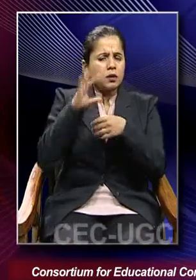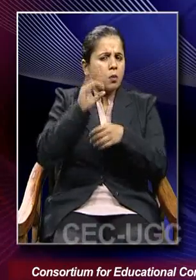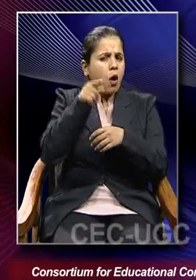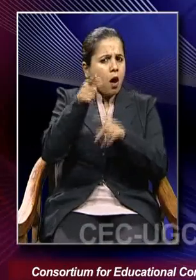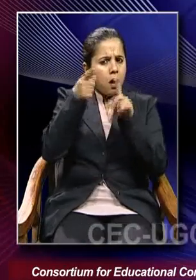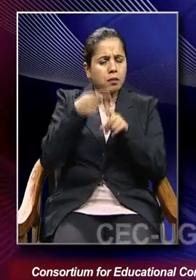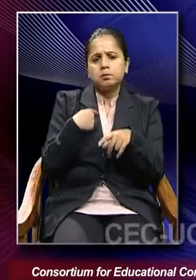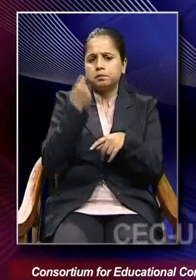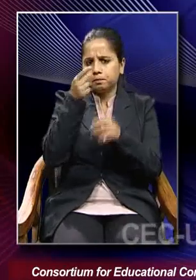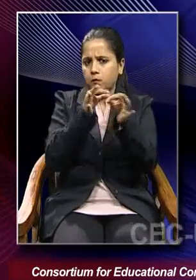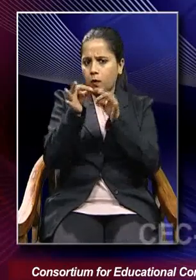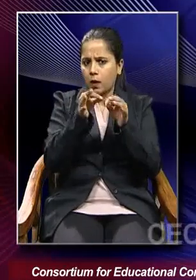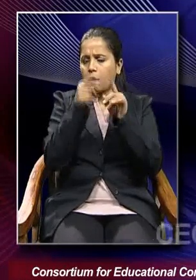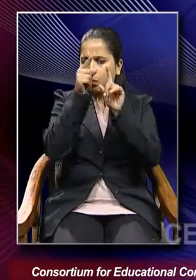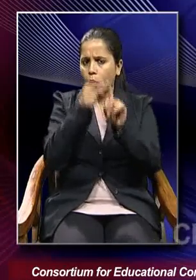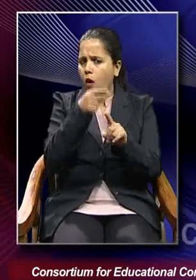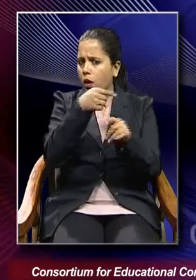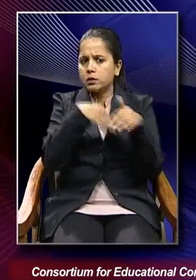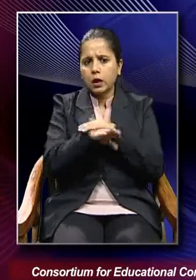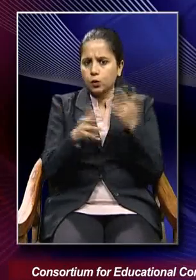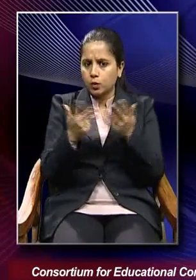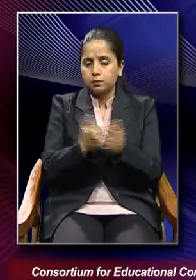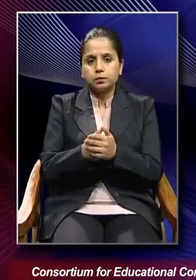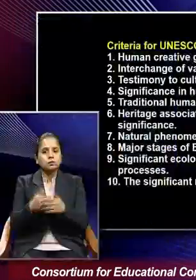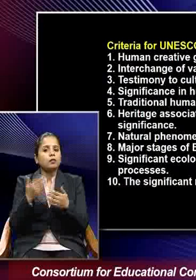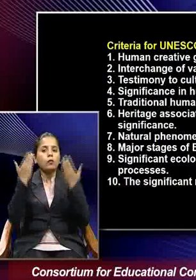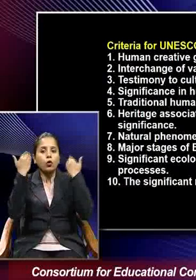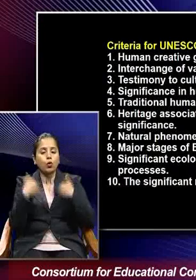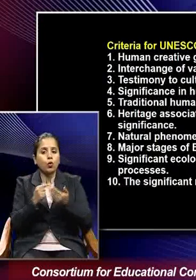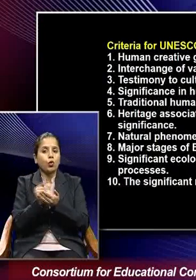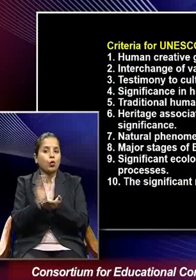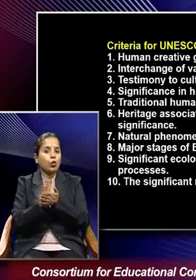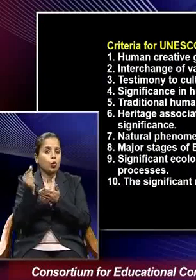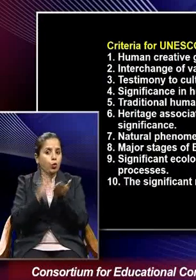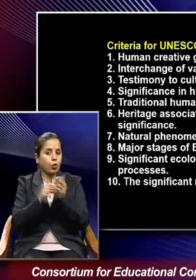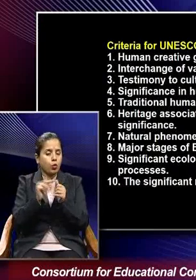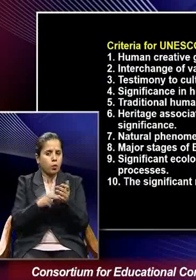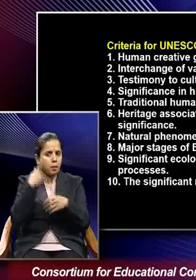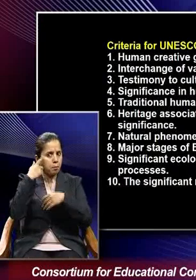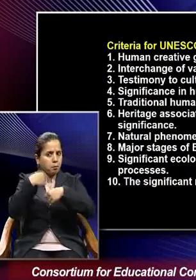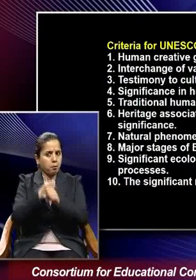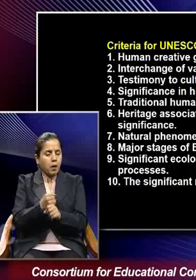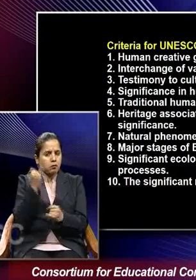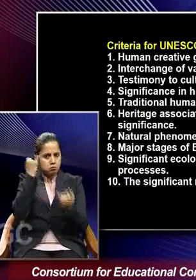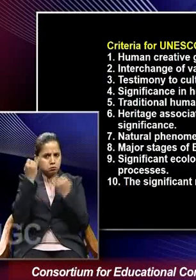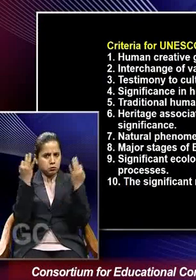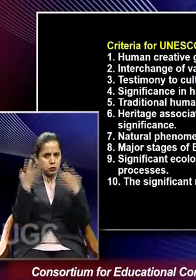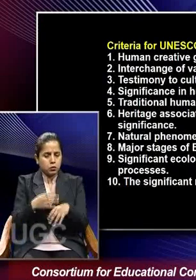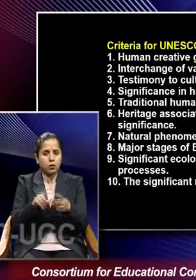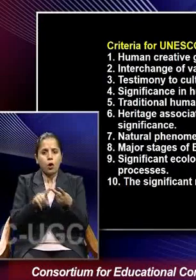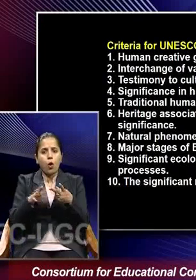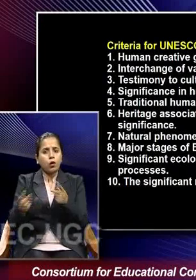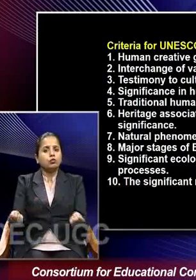and let's understand that. What is that? Human creative genius, interchange